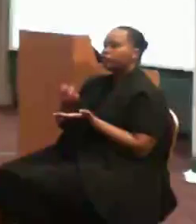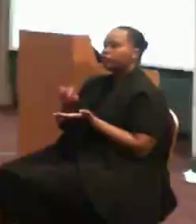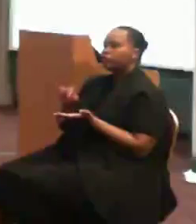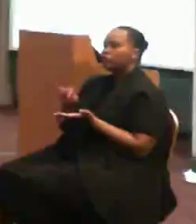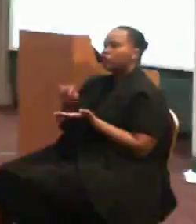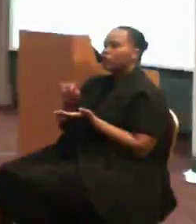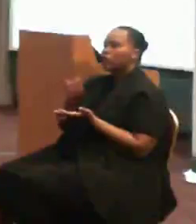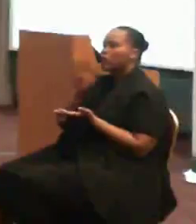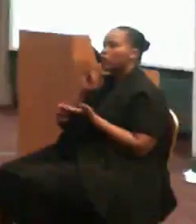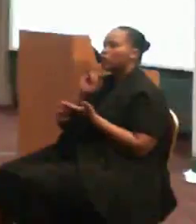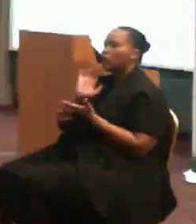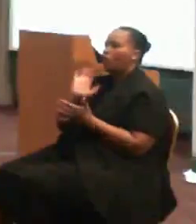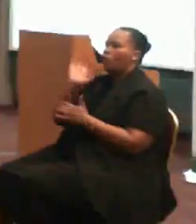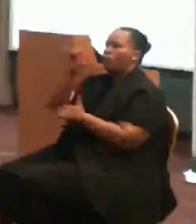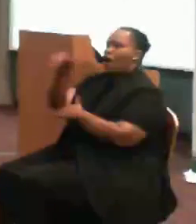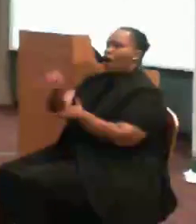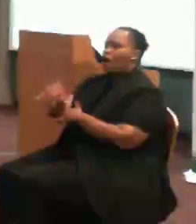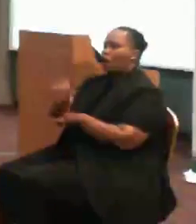overspend, capex overspend.